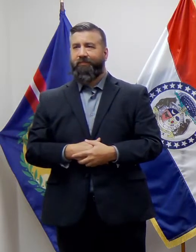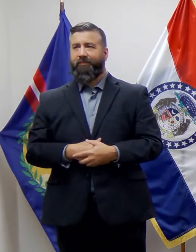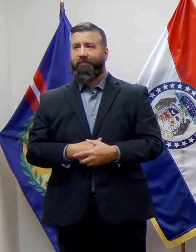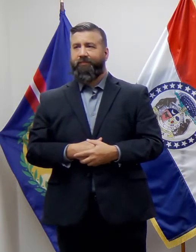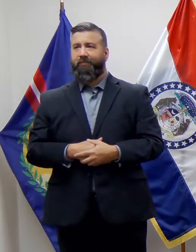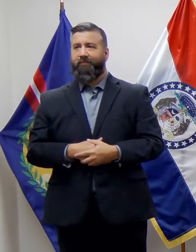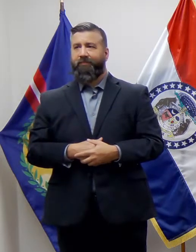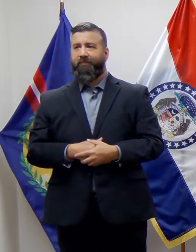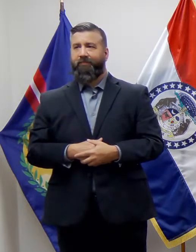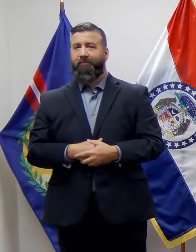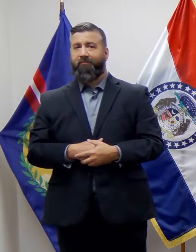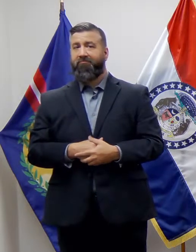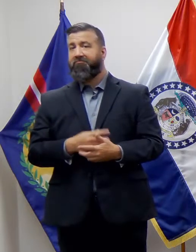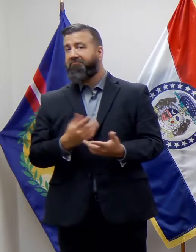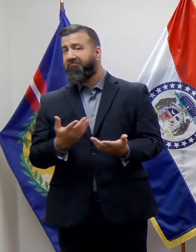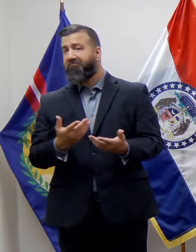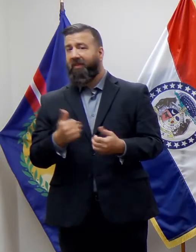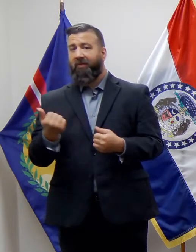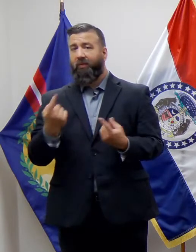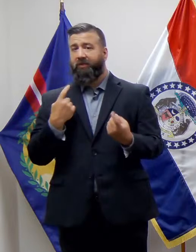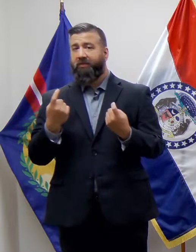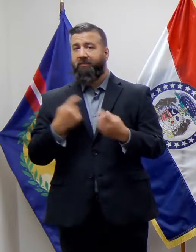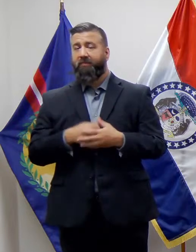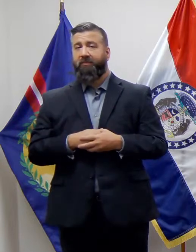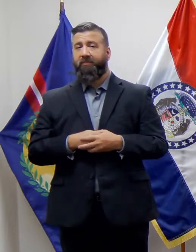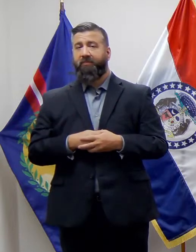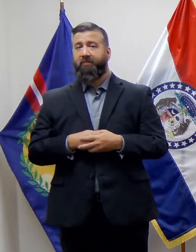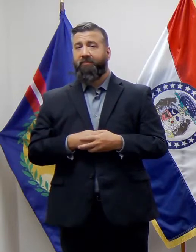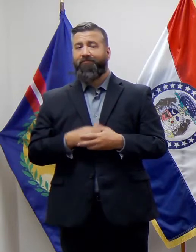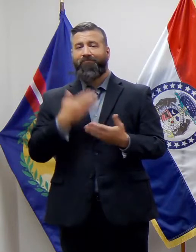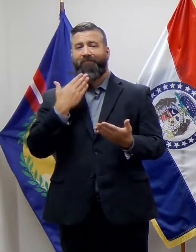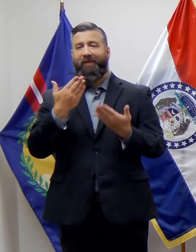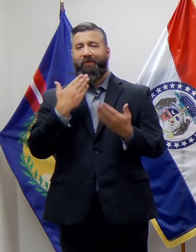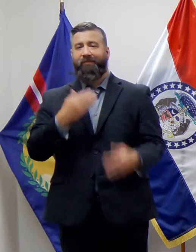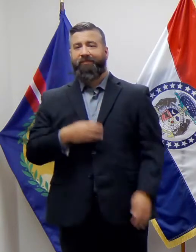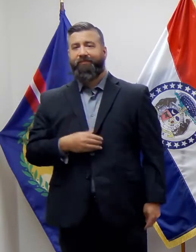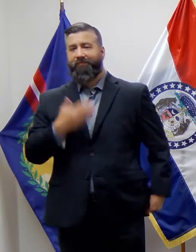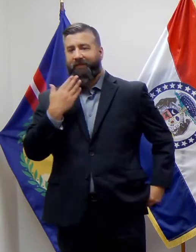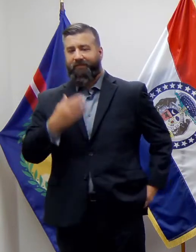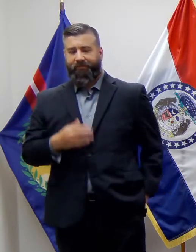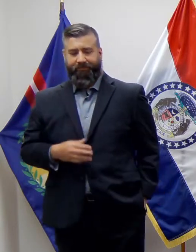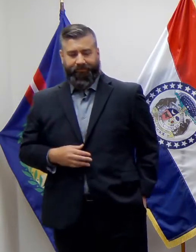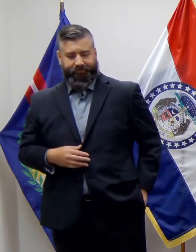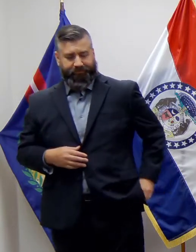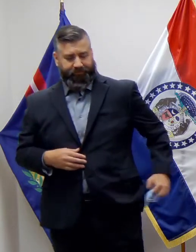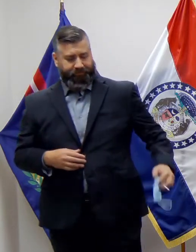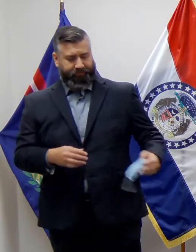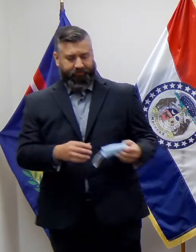Anybody else? Thank you. All right, thanks.